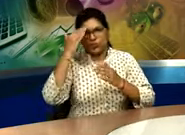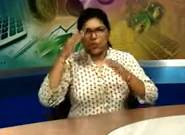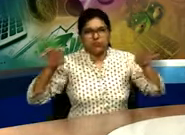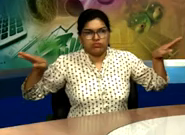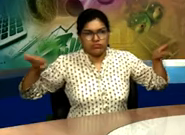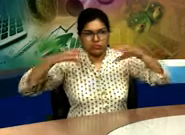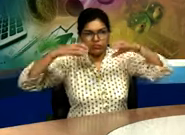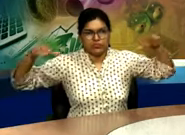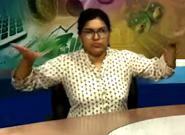1976,